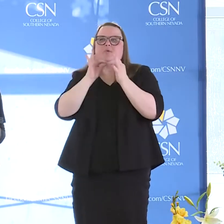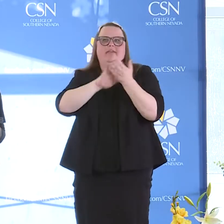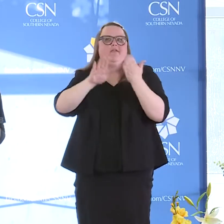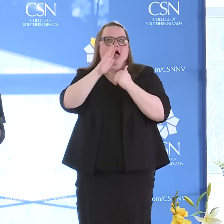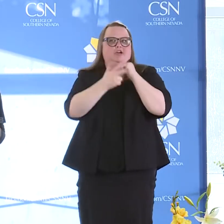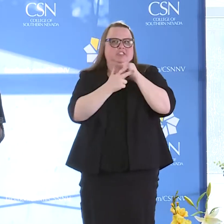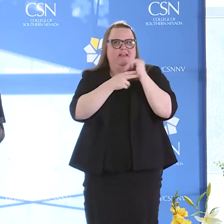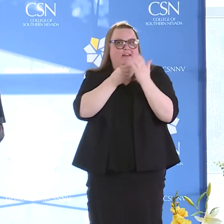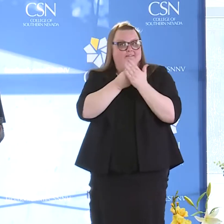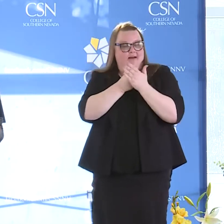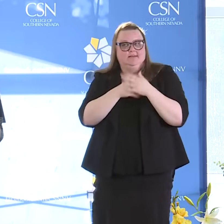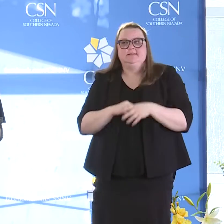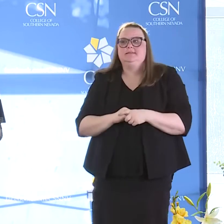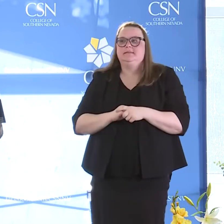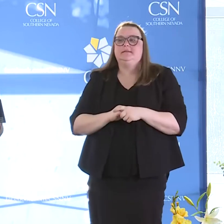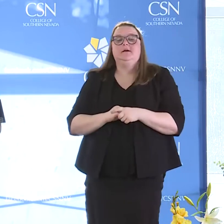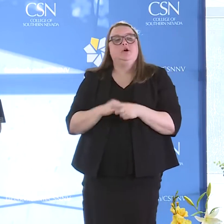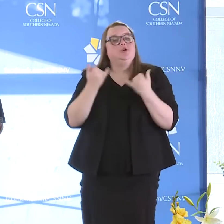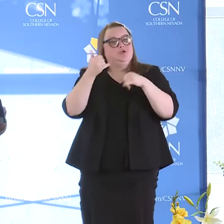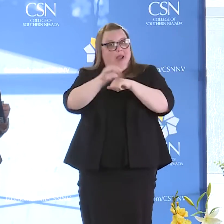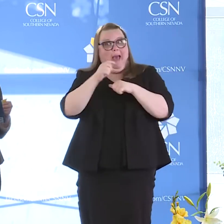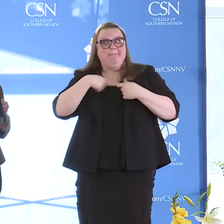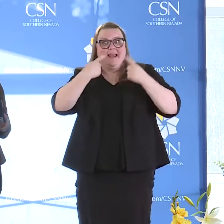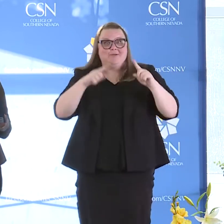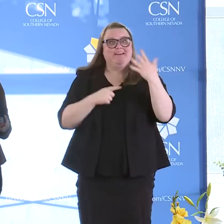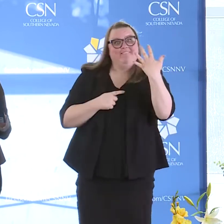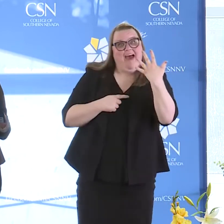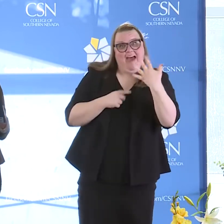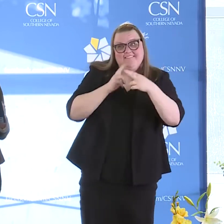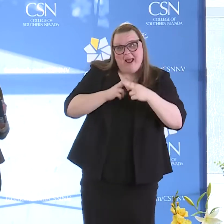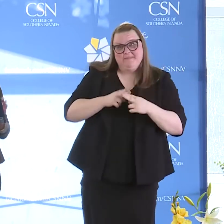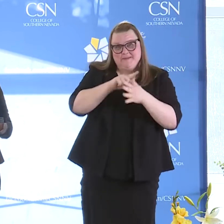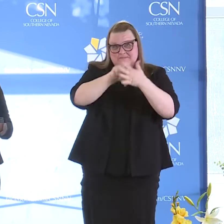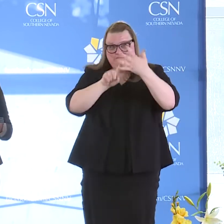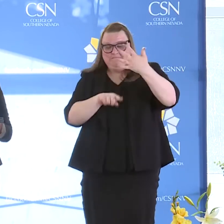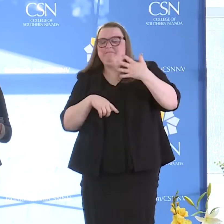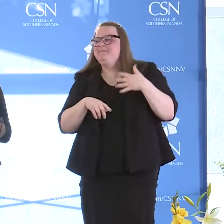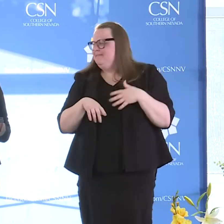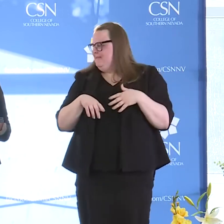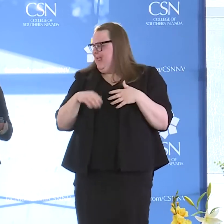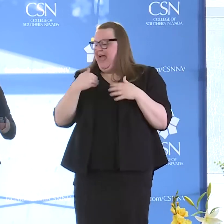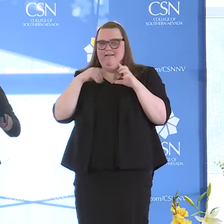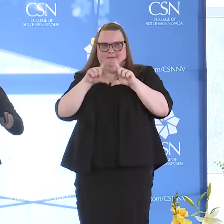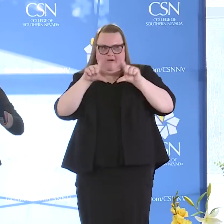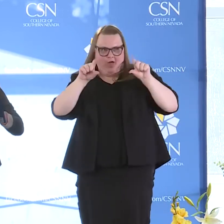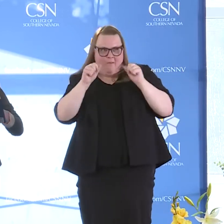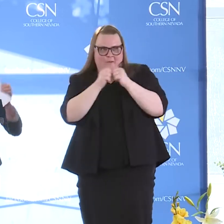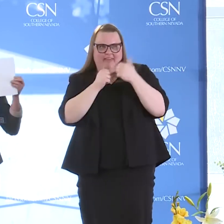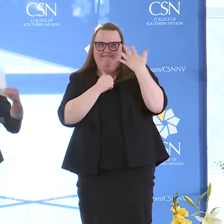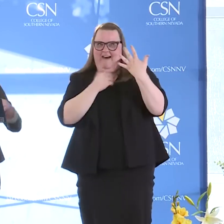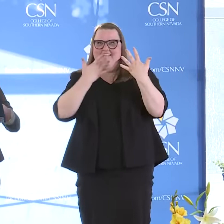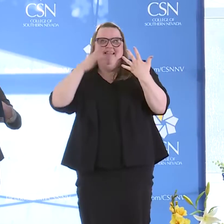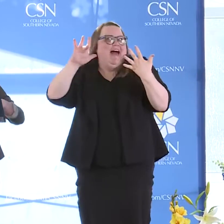funds. And tonight, I will be announcing five of them. And I have an envelope here with five of the lucky winners.